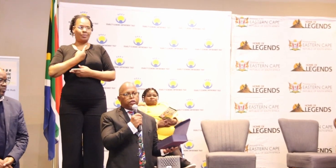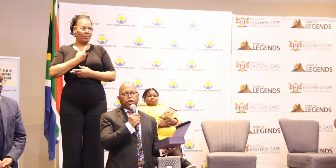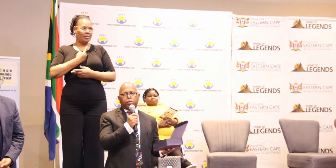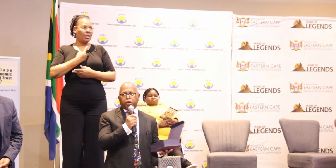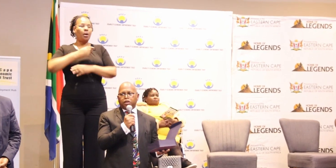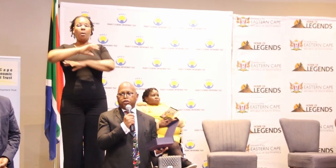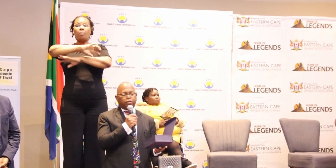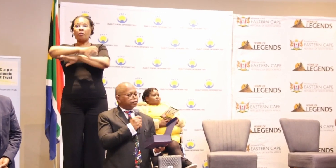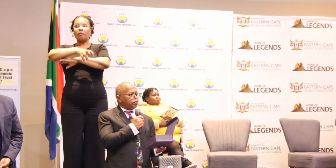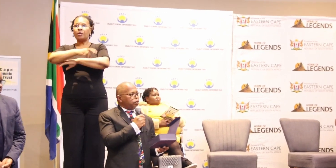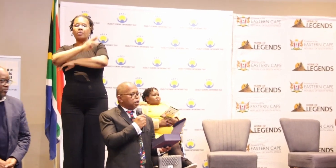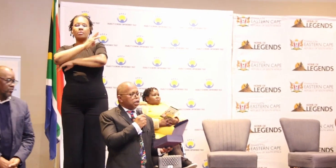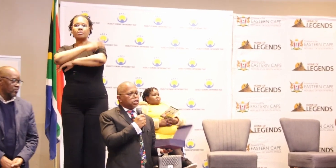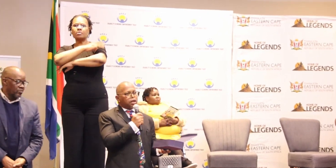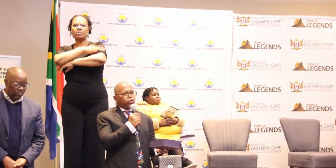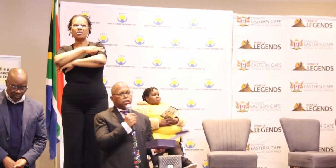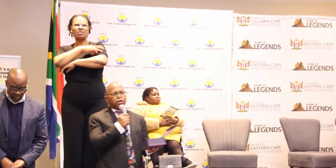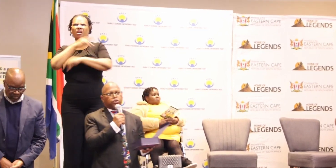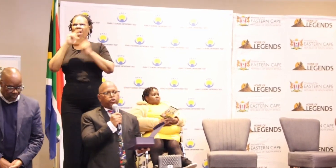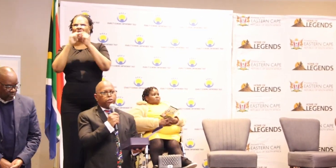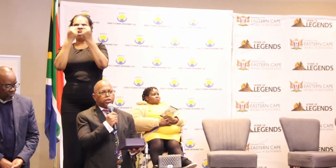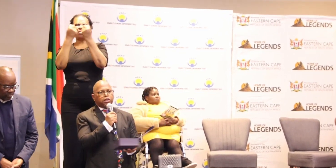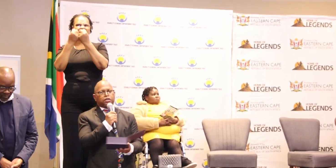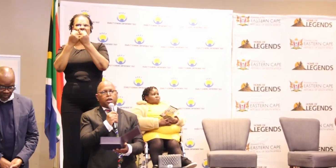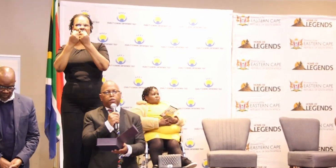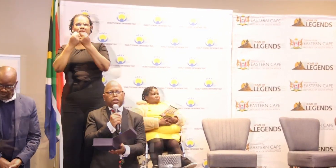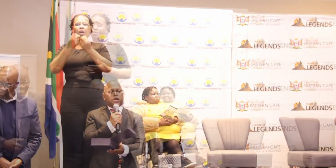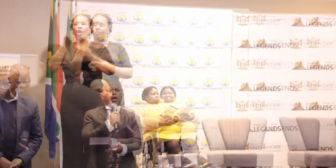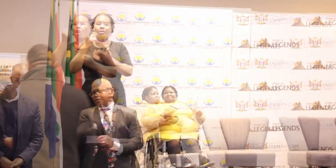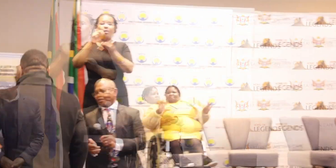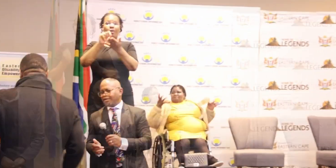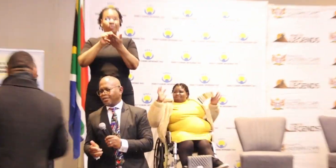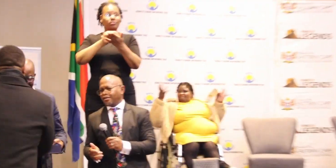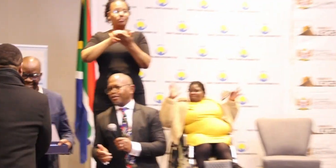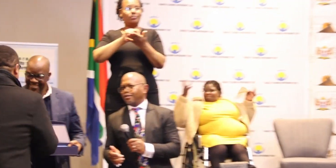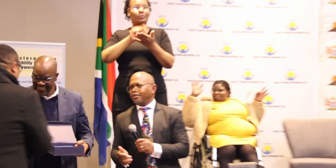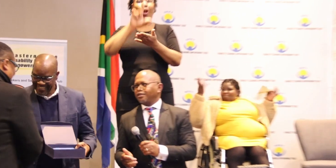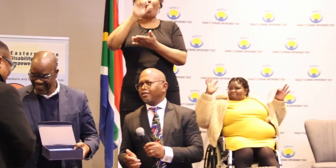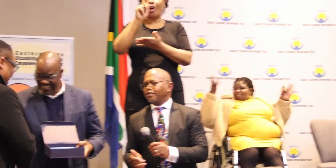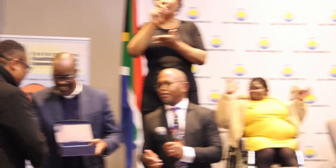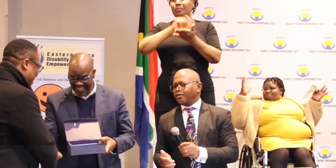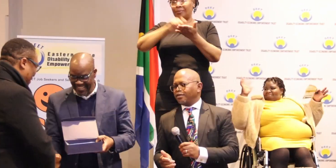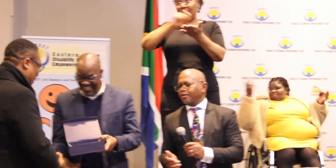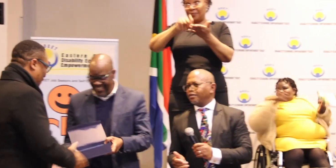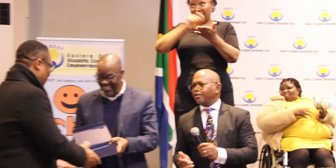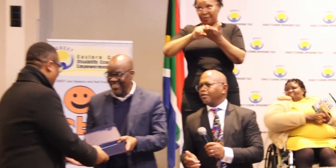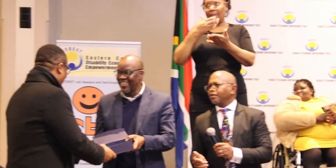The provincial manager for National Lotteries Commission is coming.